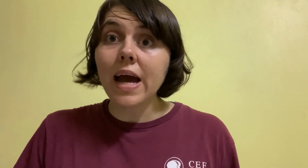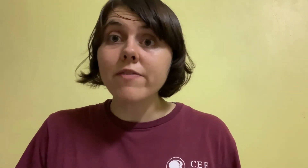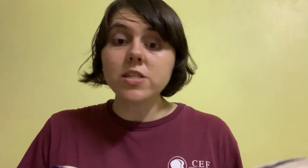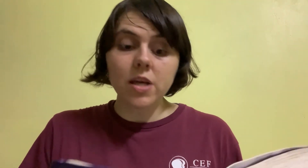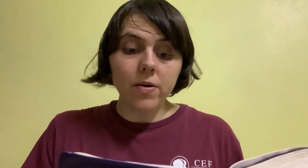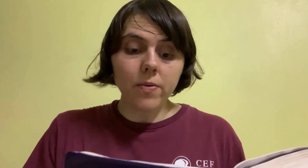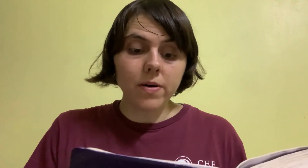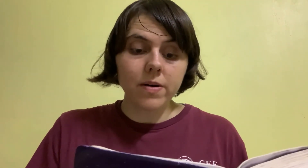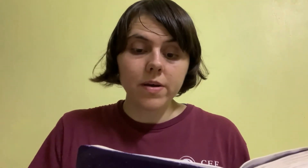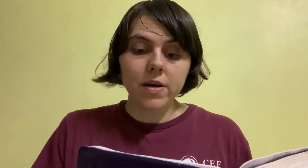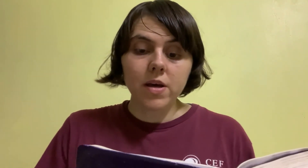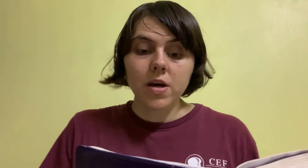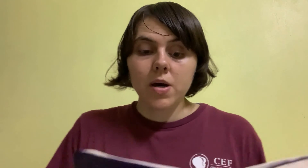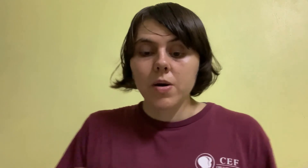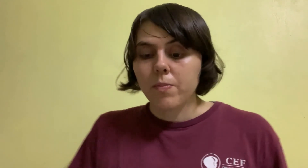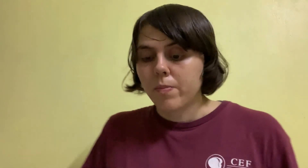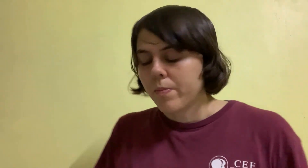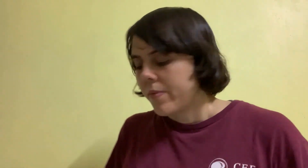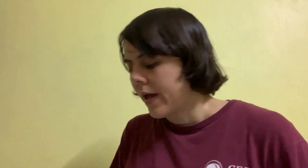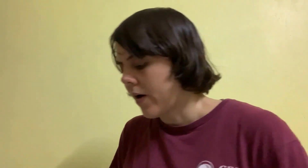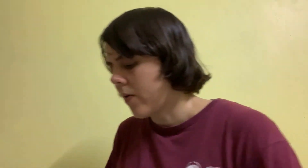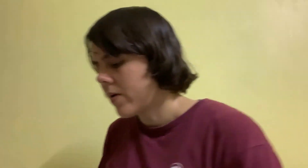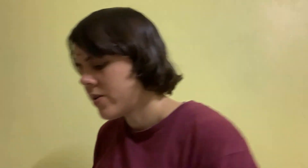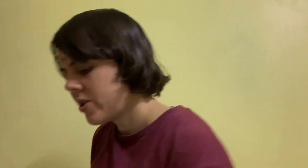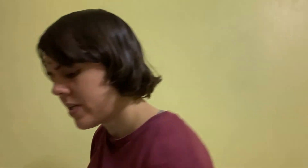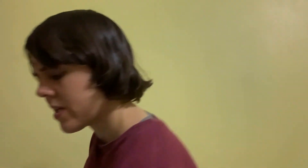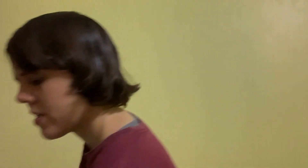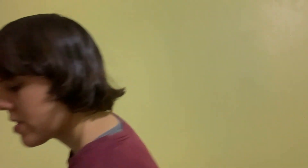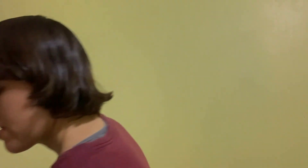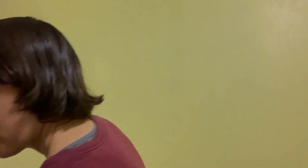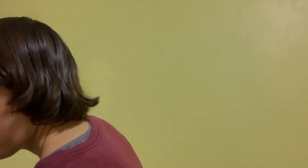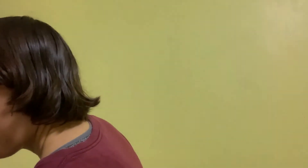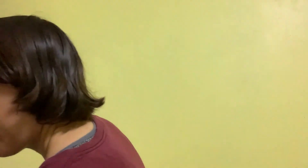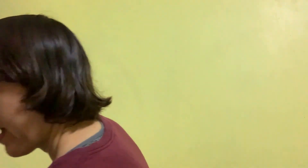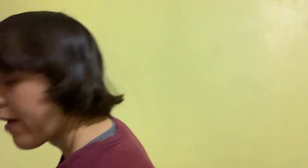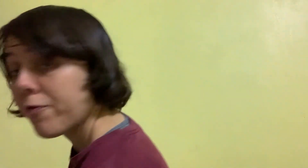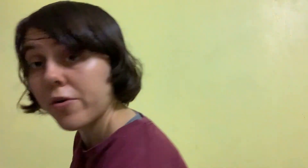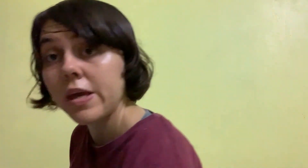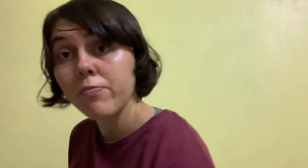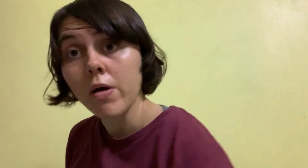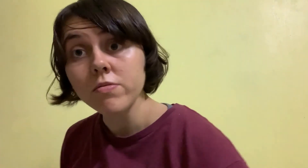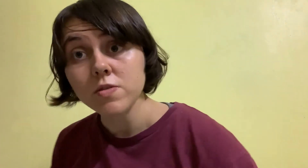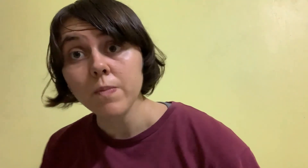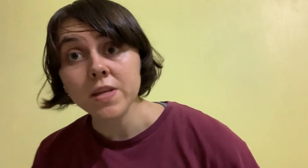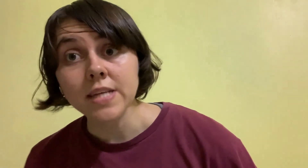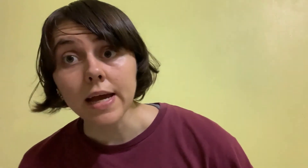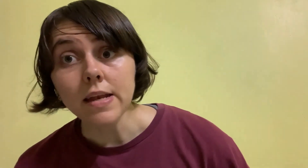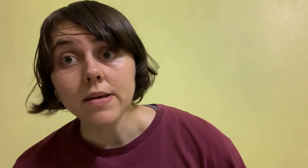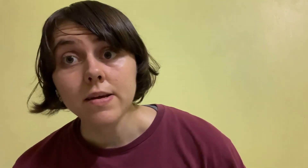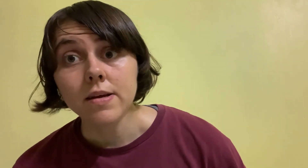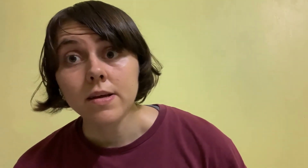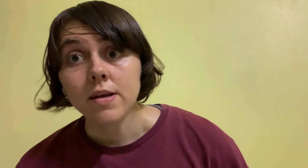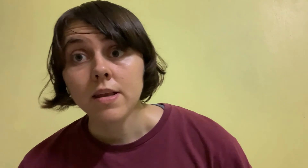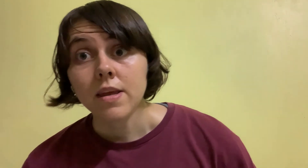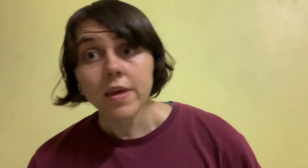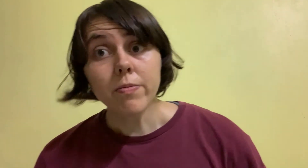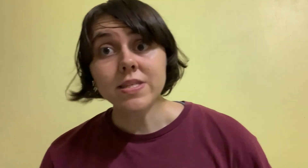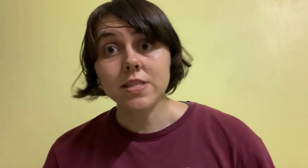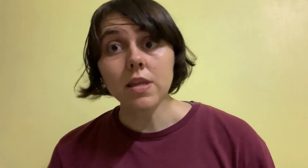heaven too. Now, Jesus, after he rose from the dead, he was still on